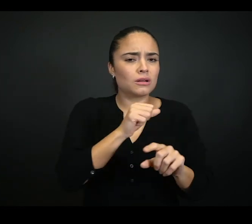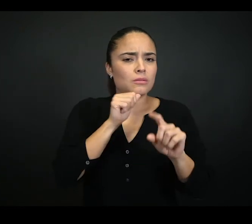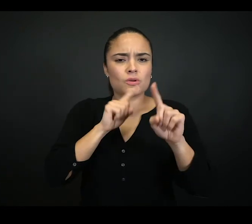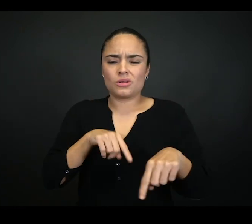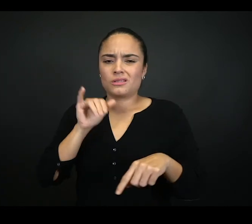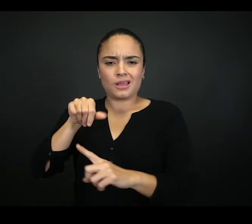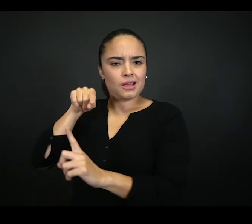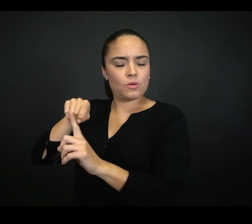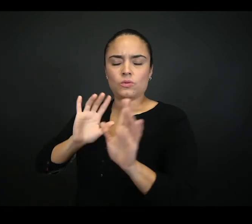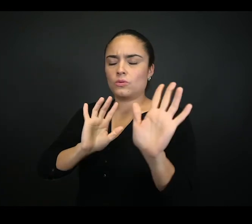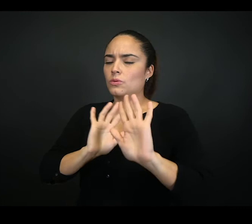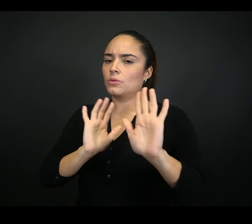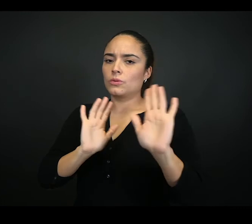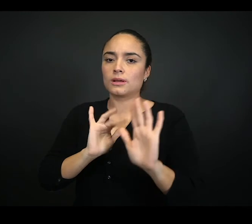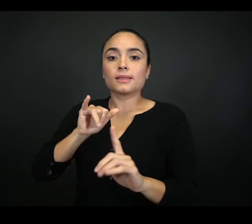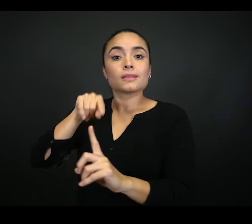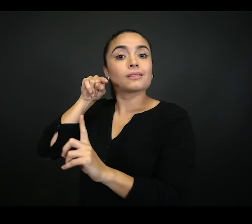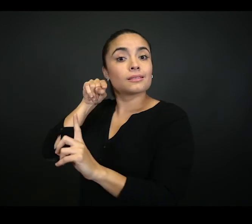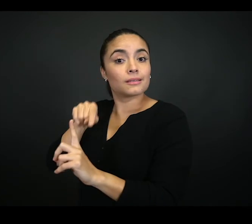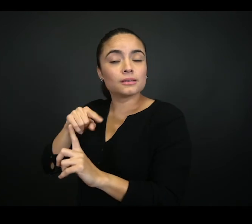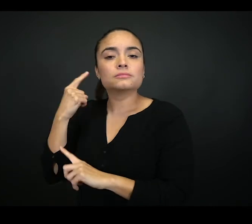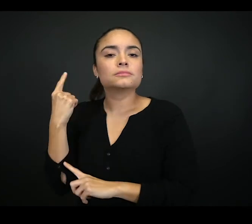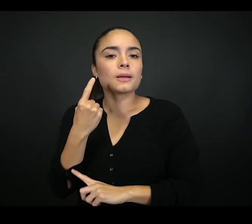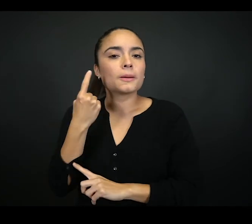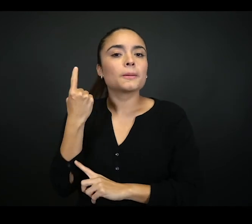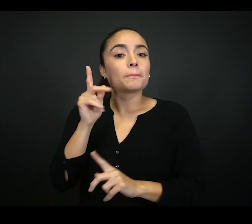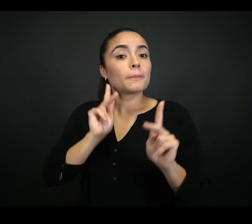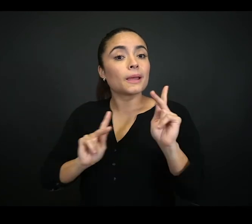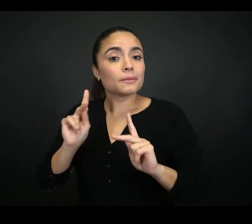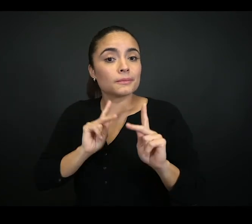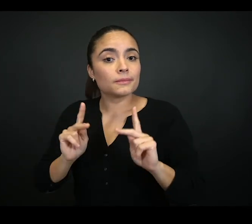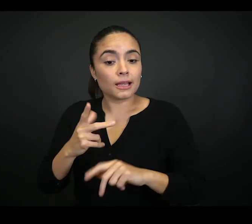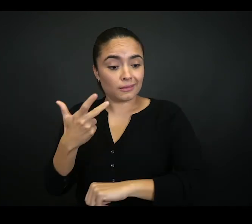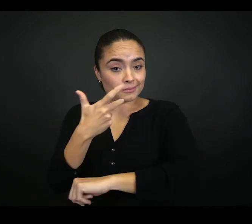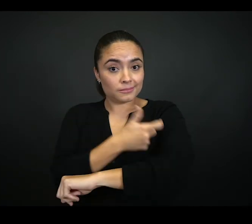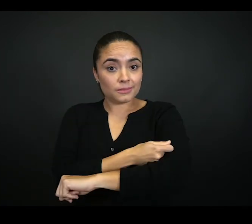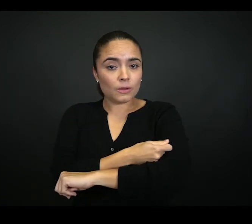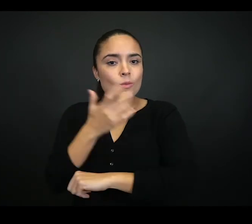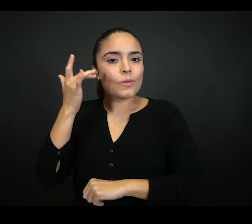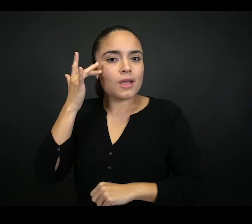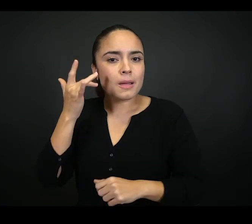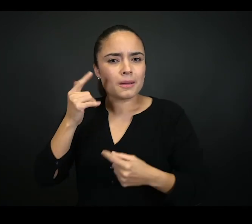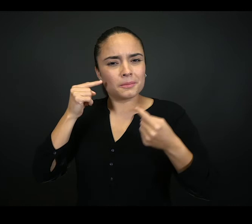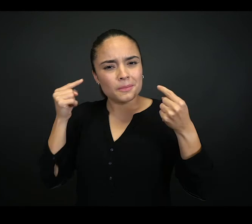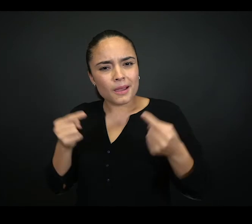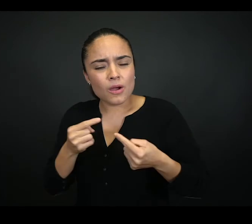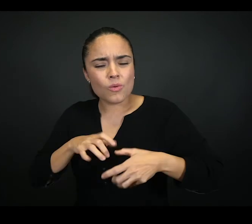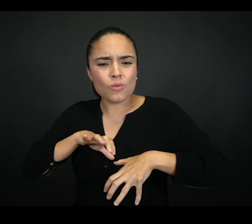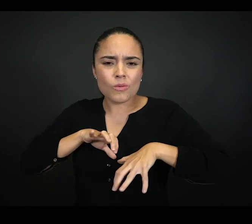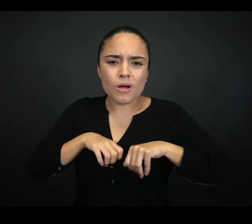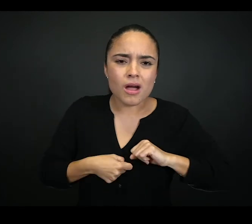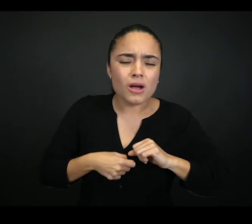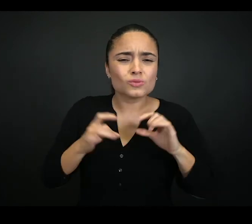people do because they have pain and they have trauma and they like to get high and they need